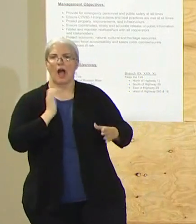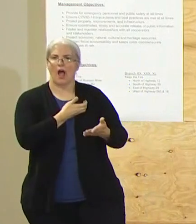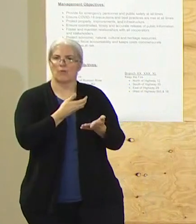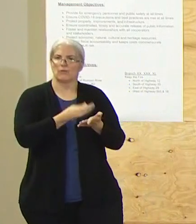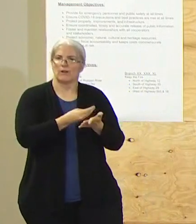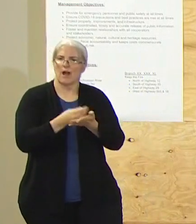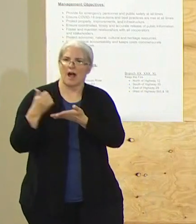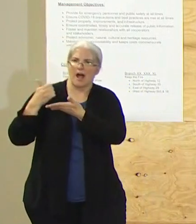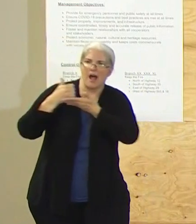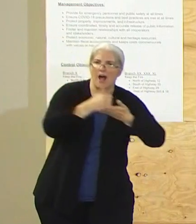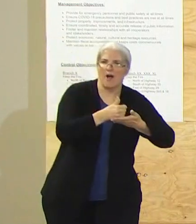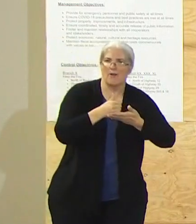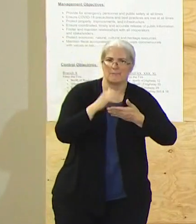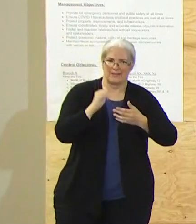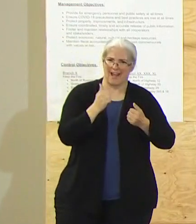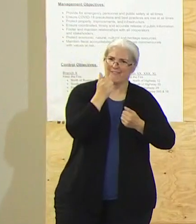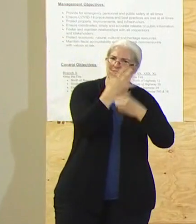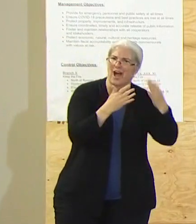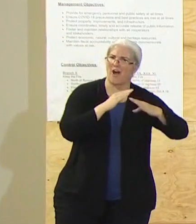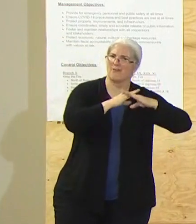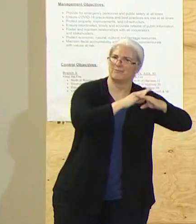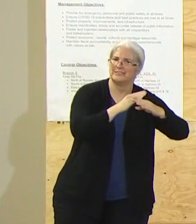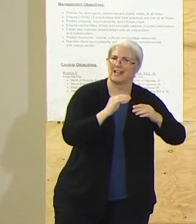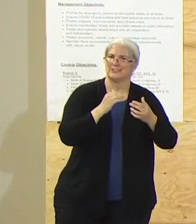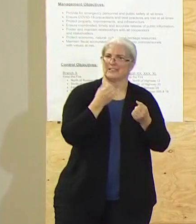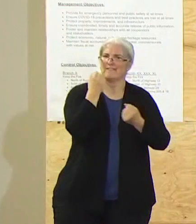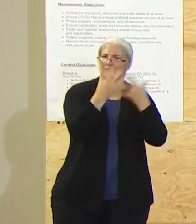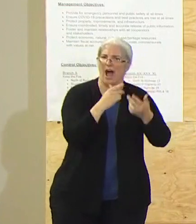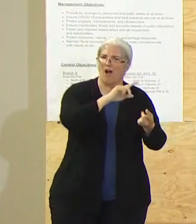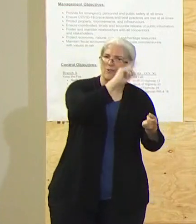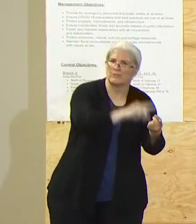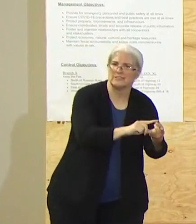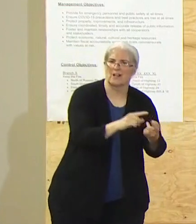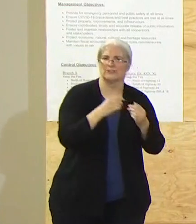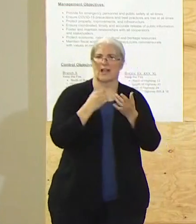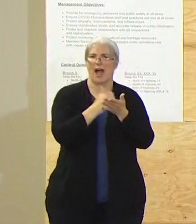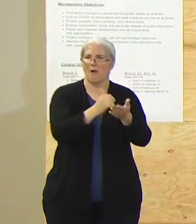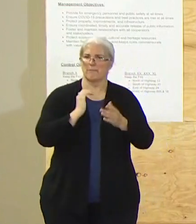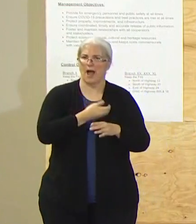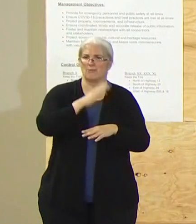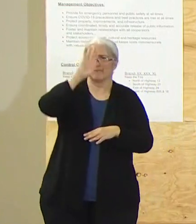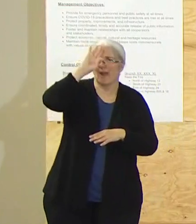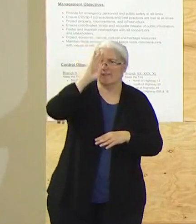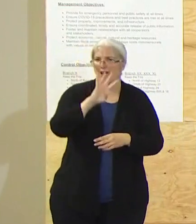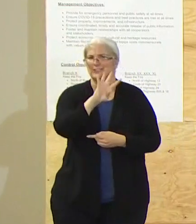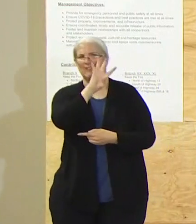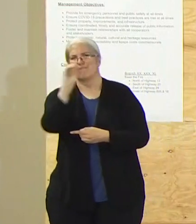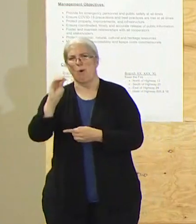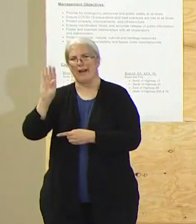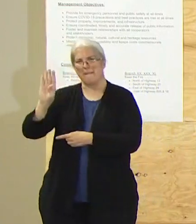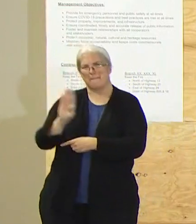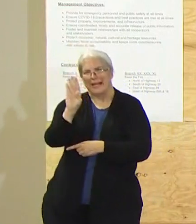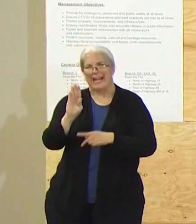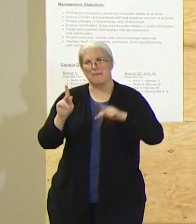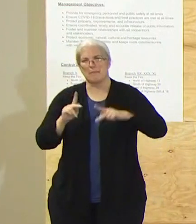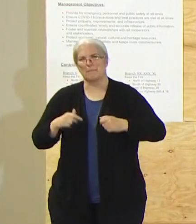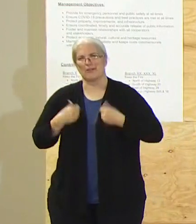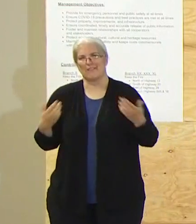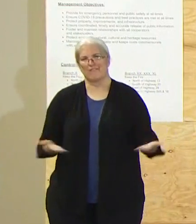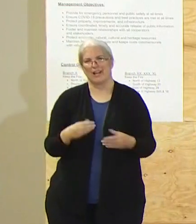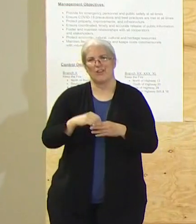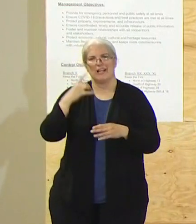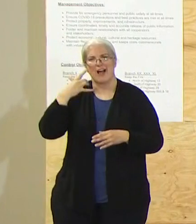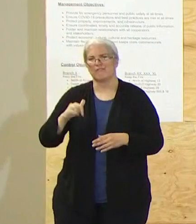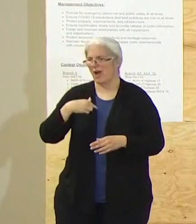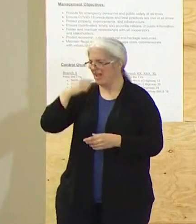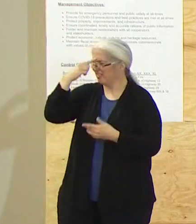frontline employees and 40 million Americans that live in this state. I thought it was important to clarify that. I thought it was necessary under the circumstances,